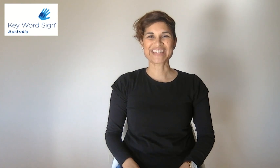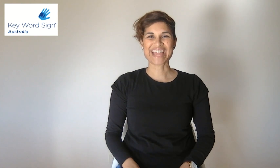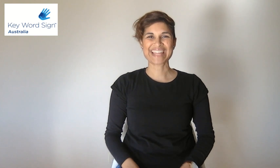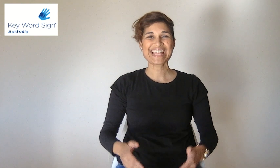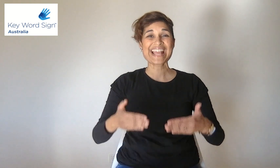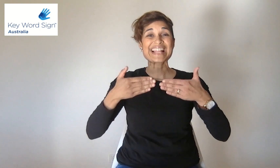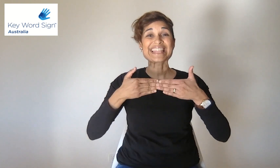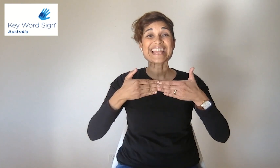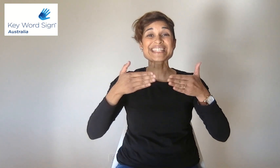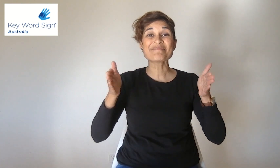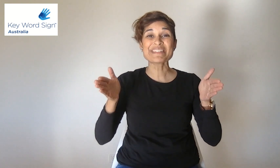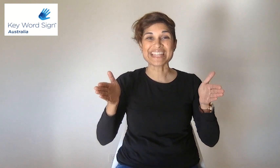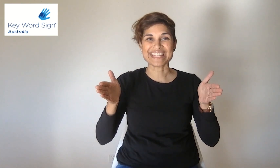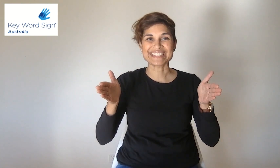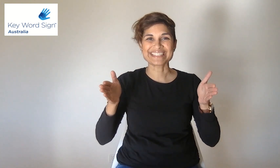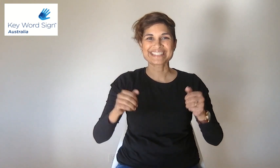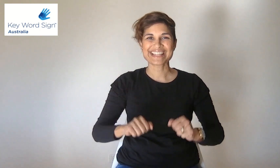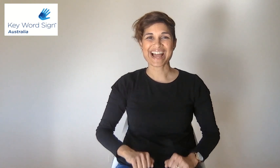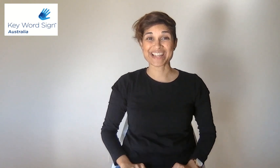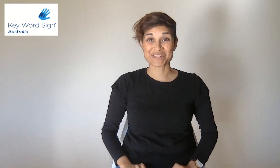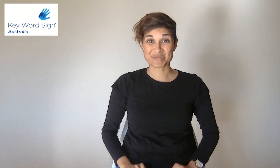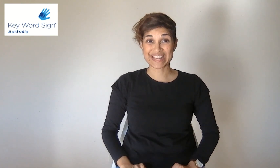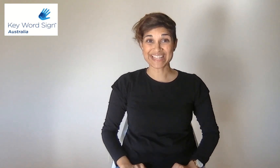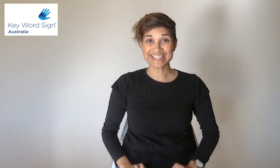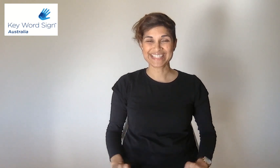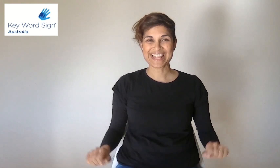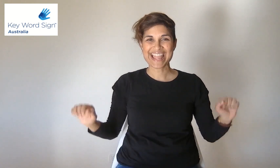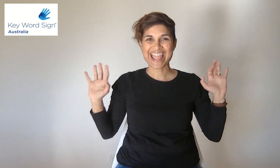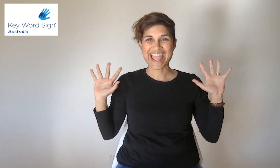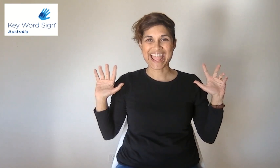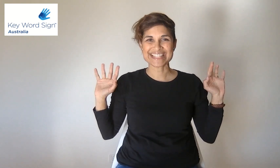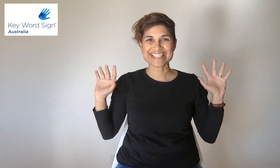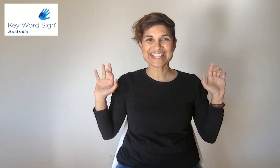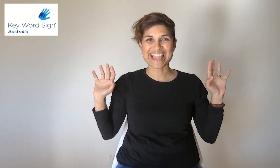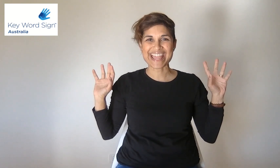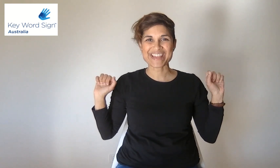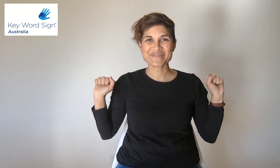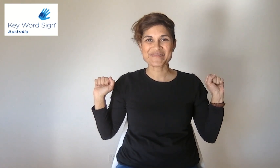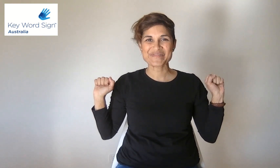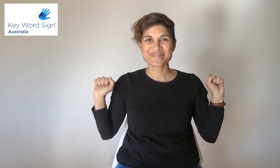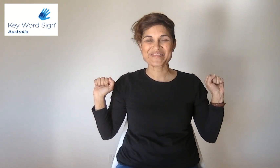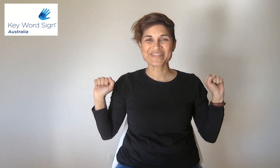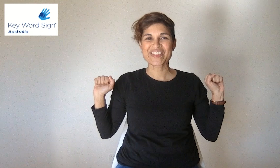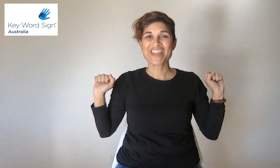Okay, let's begin. Are you ready? Hands in the air.